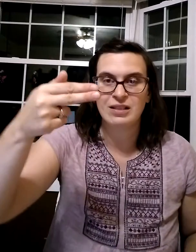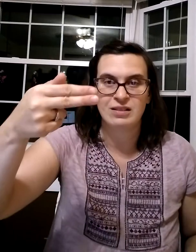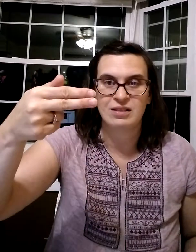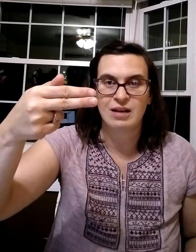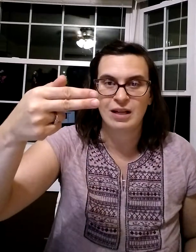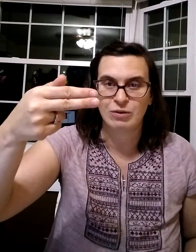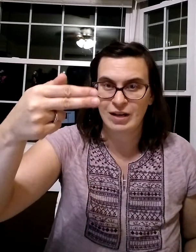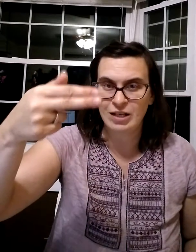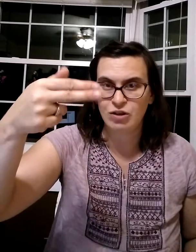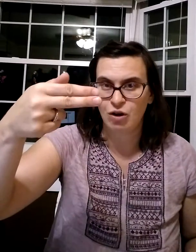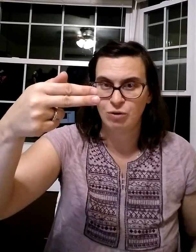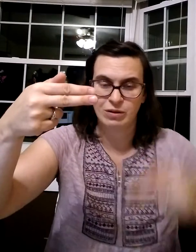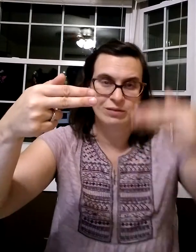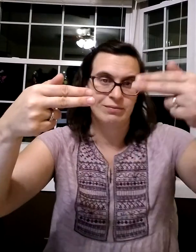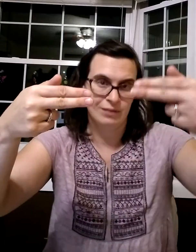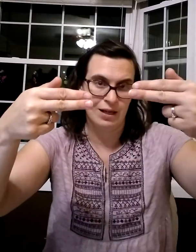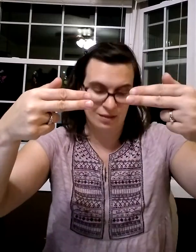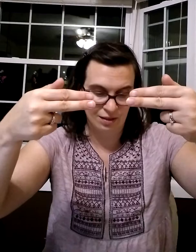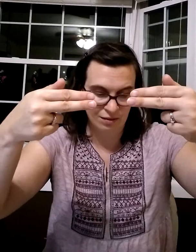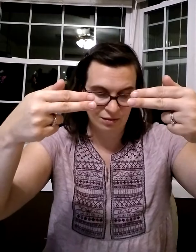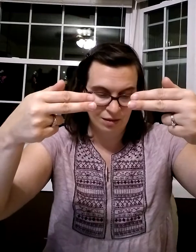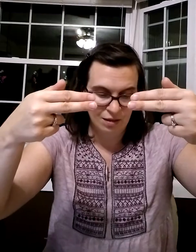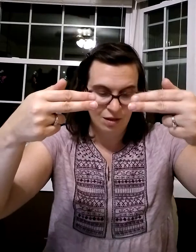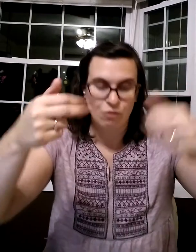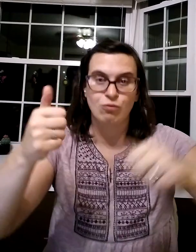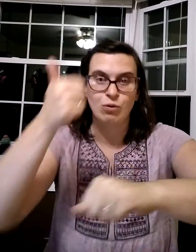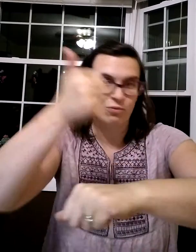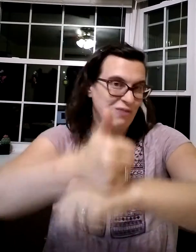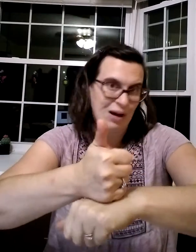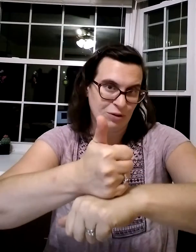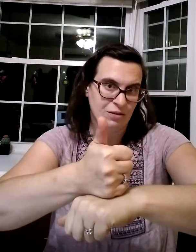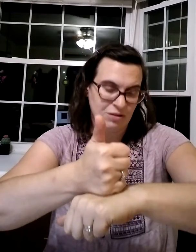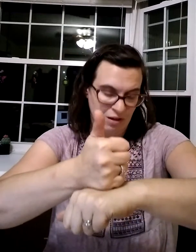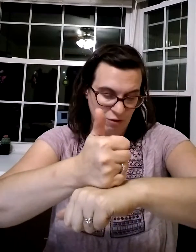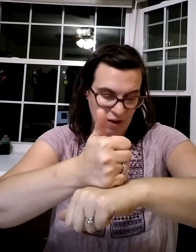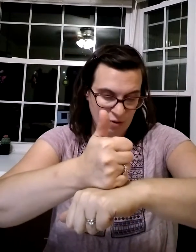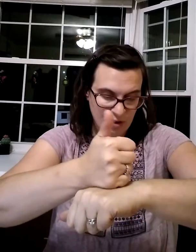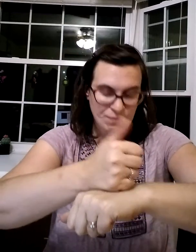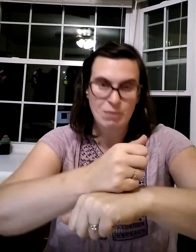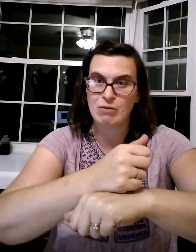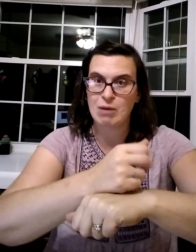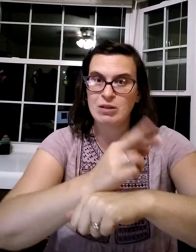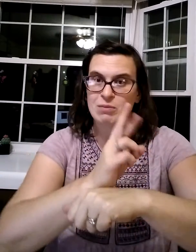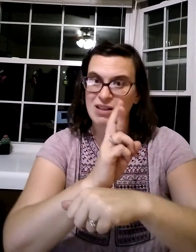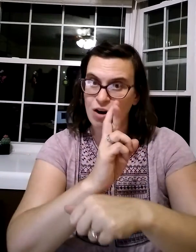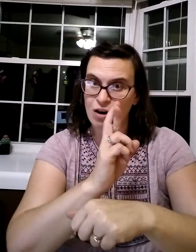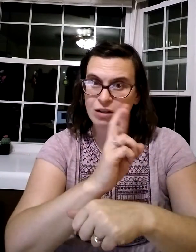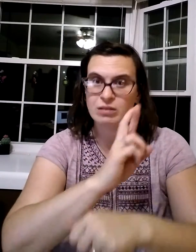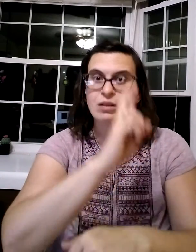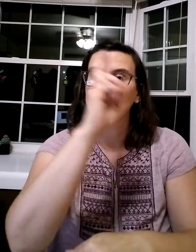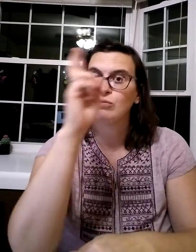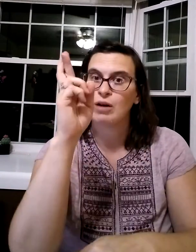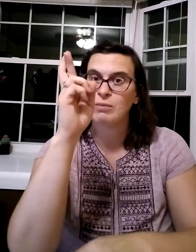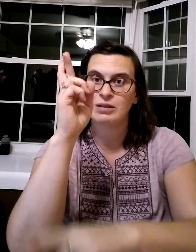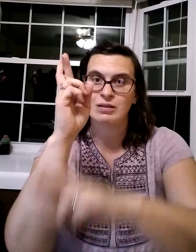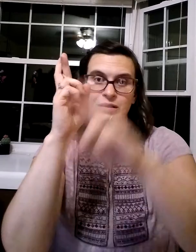Hesiod, this is sounding for H, Homer, Hesiod, Rome founded, it's actually founded by Romulus, make it R, Romulus,